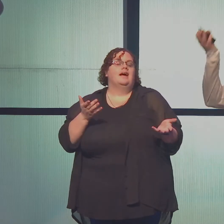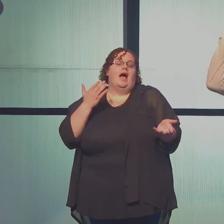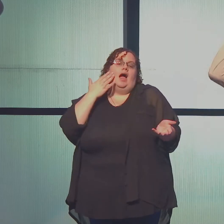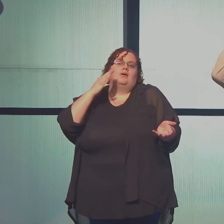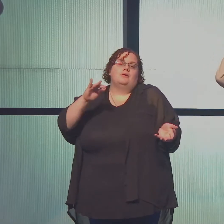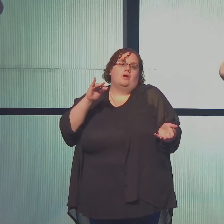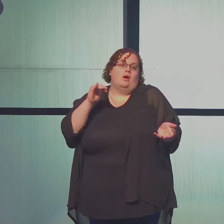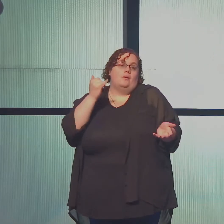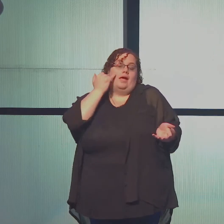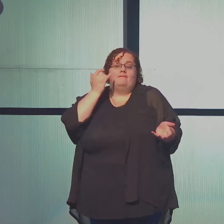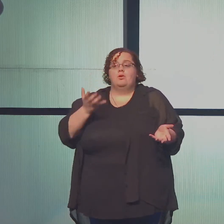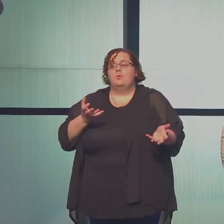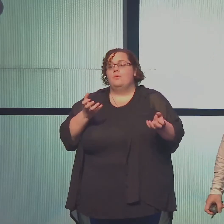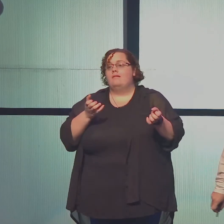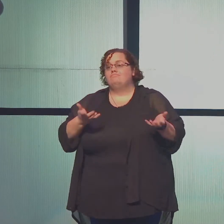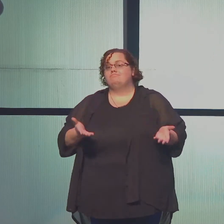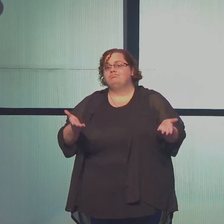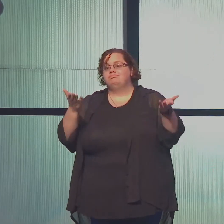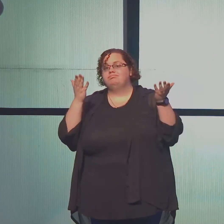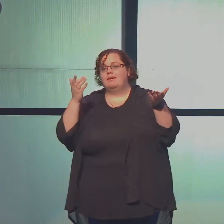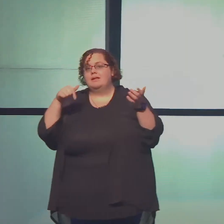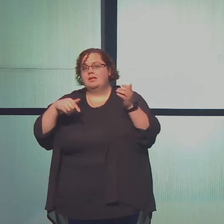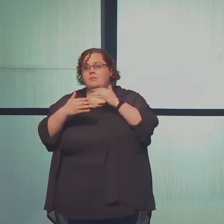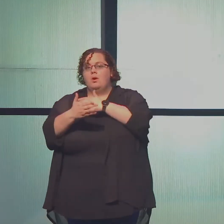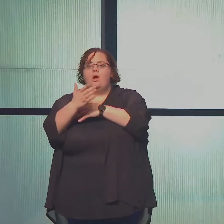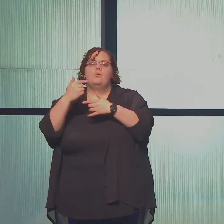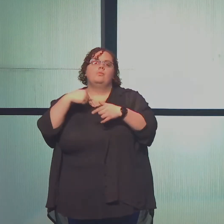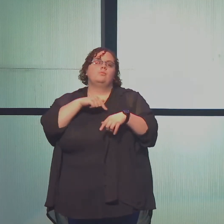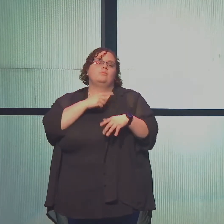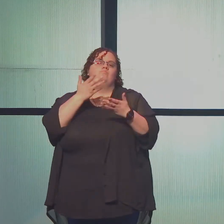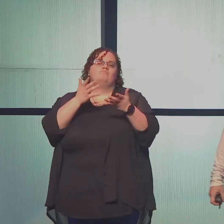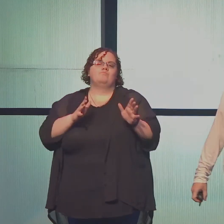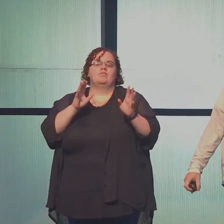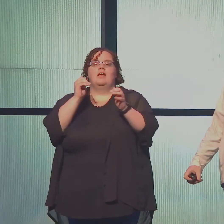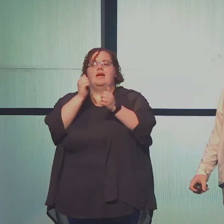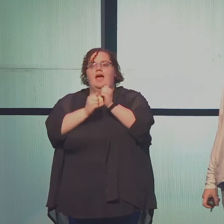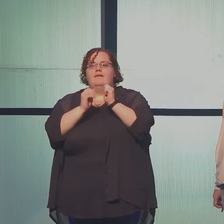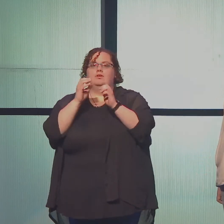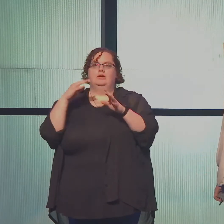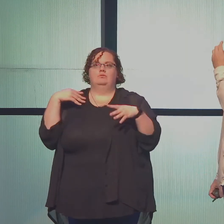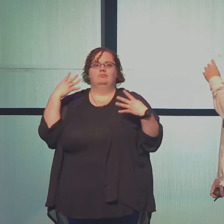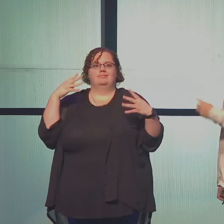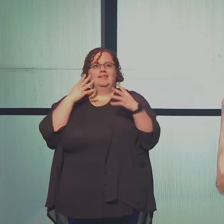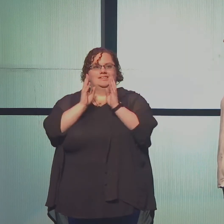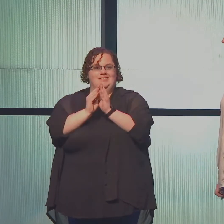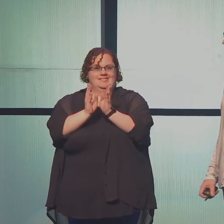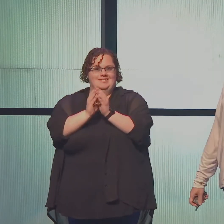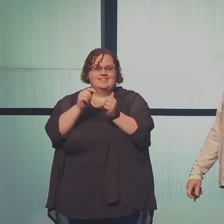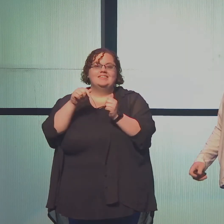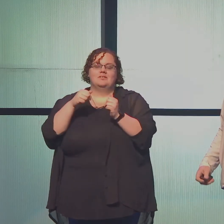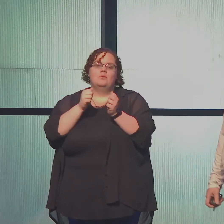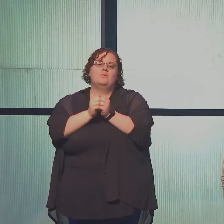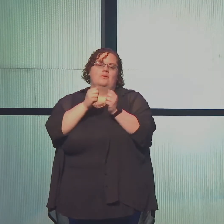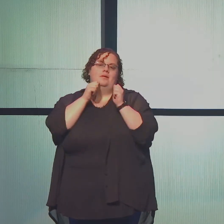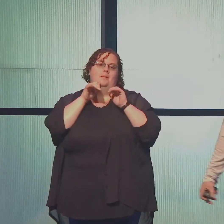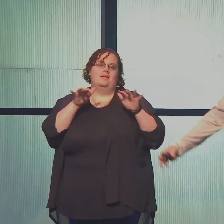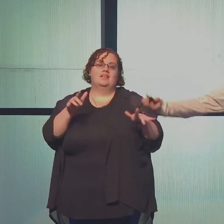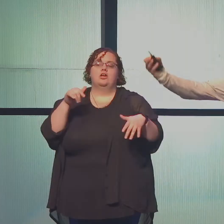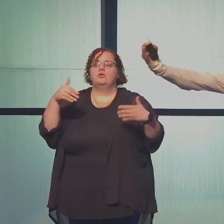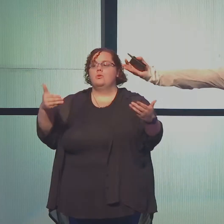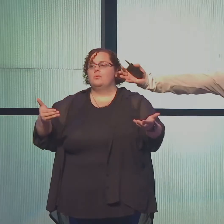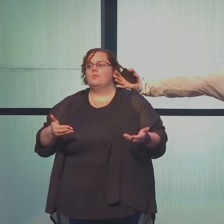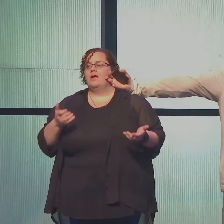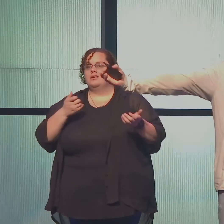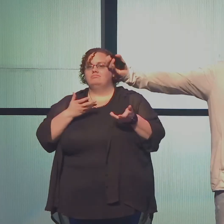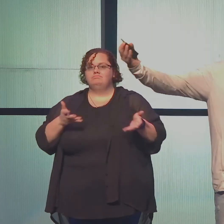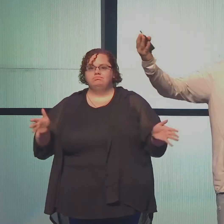want to stand on up this morning. We finish every one of our kooky services around here with a blessing, and you are welcome to